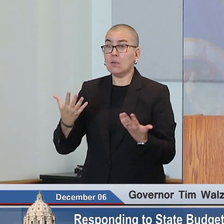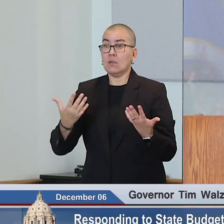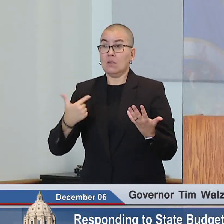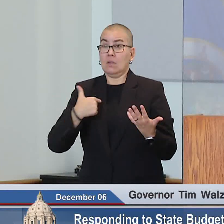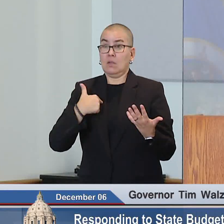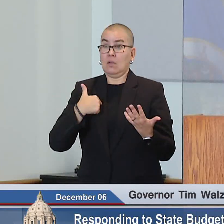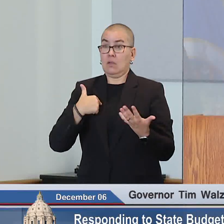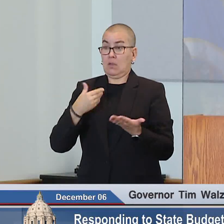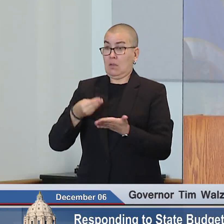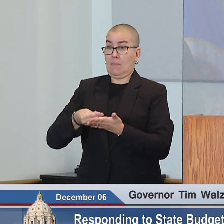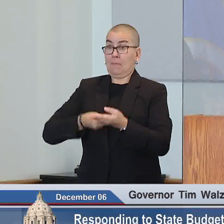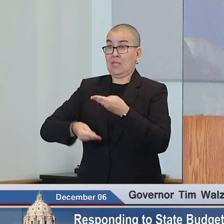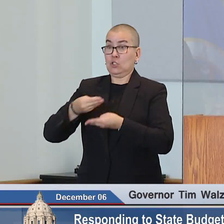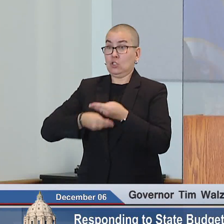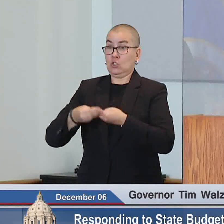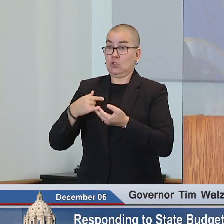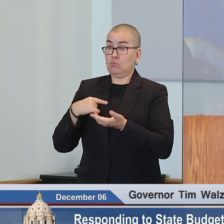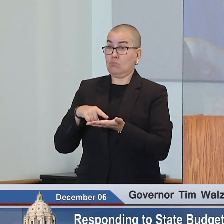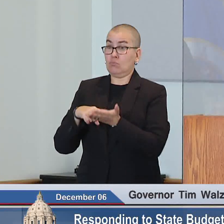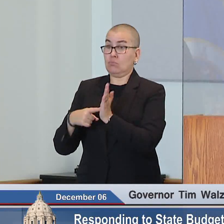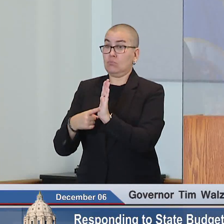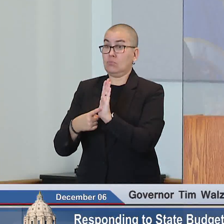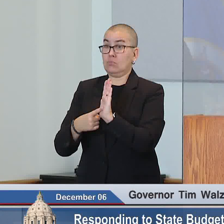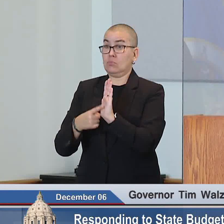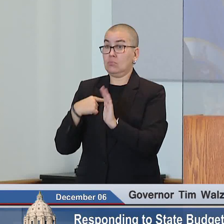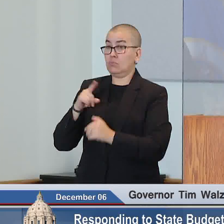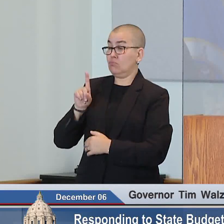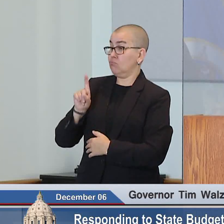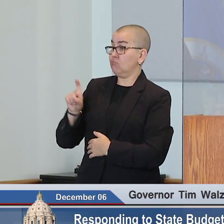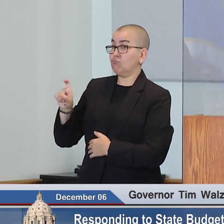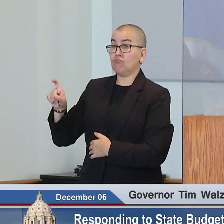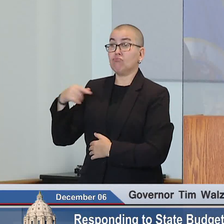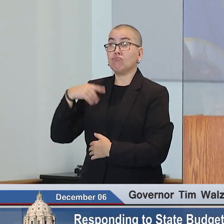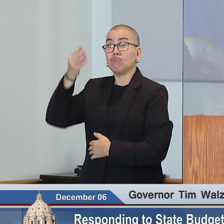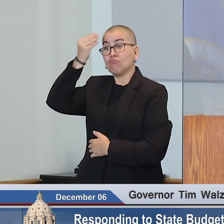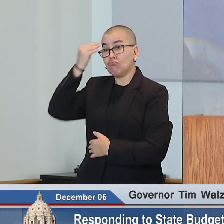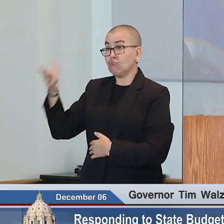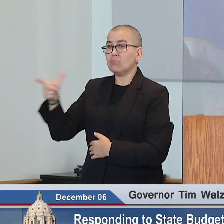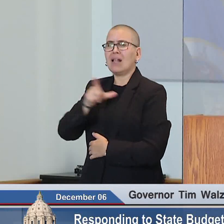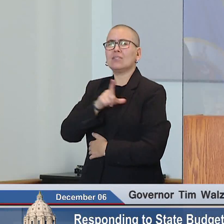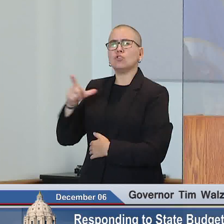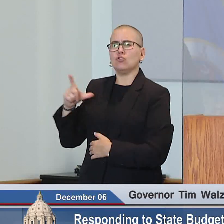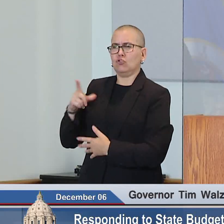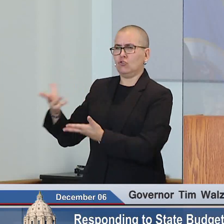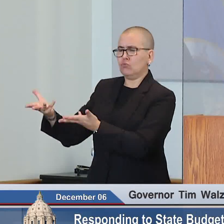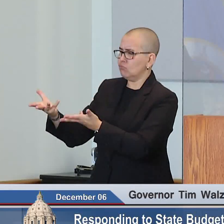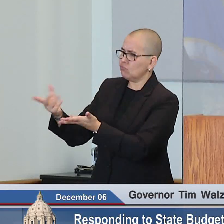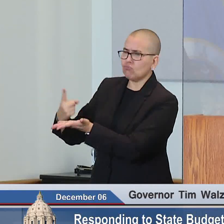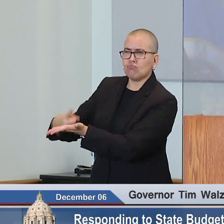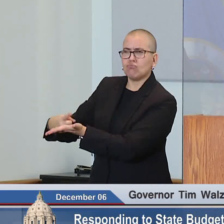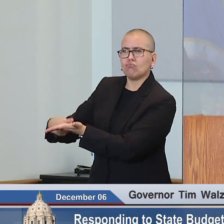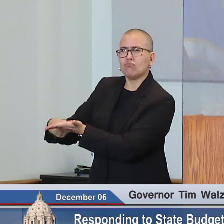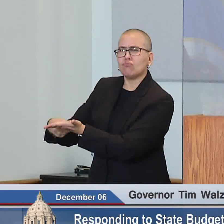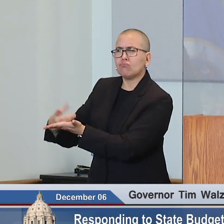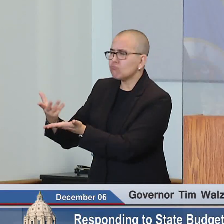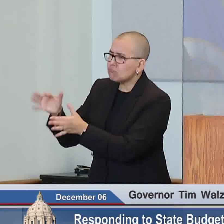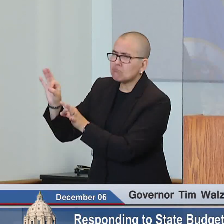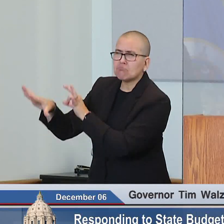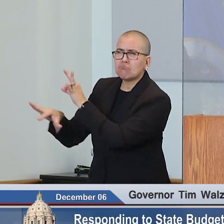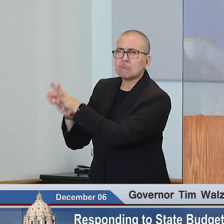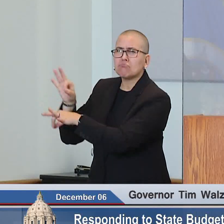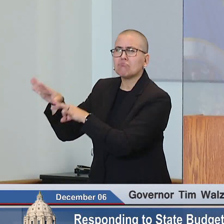and I went over to talk to the legislatures and those that were in charge of the education, they weren't even going to hold a hearing.